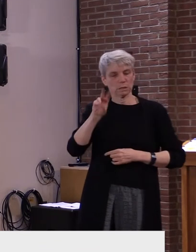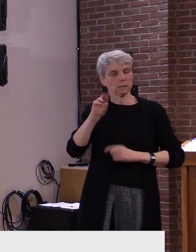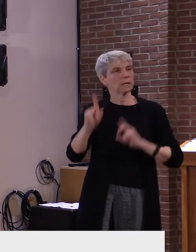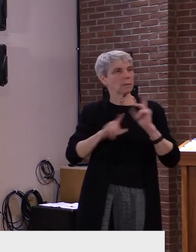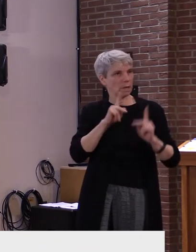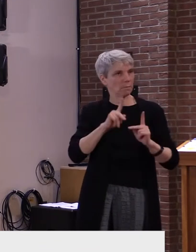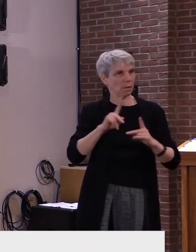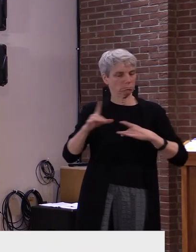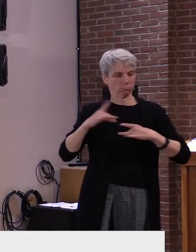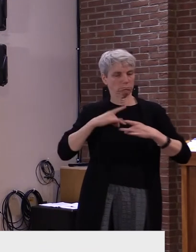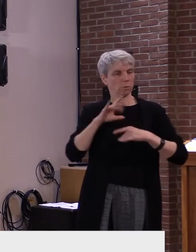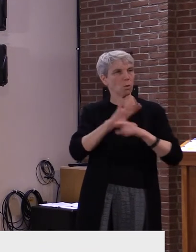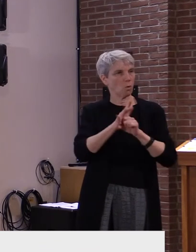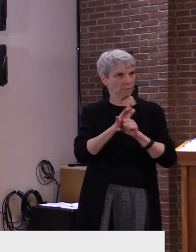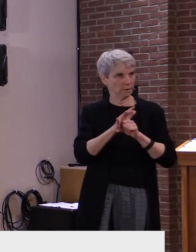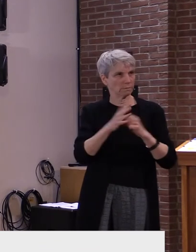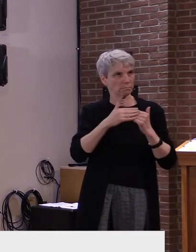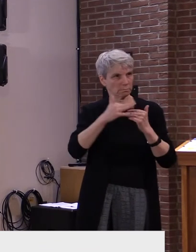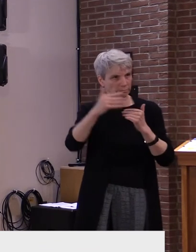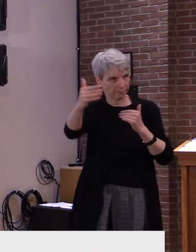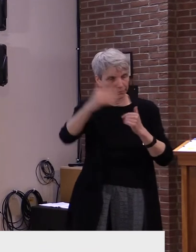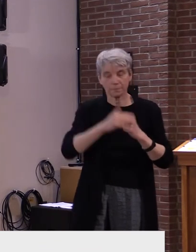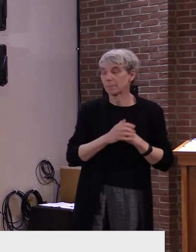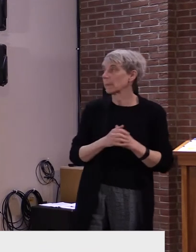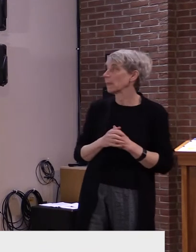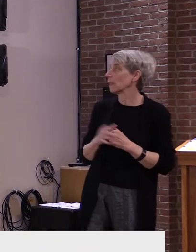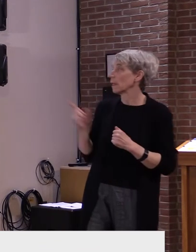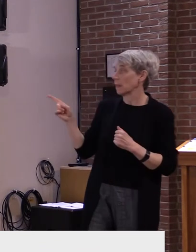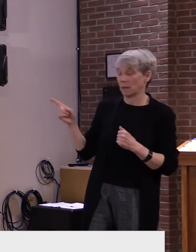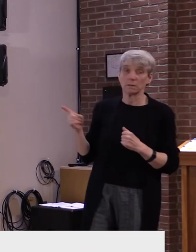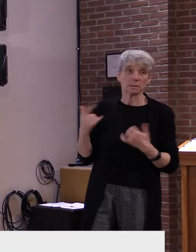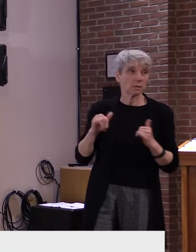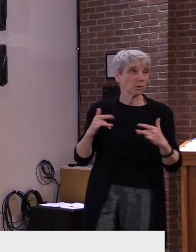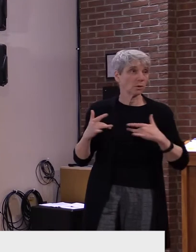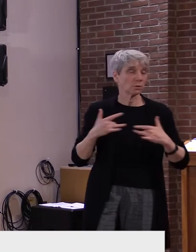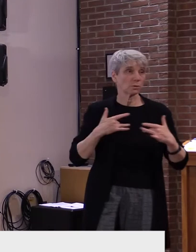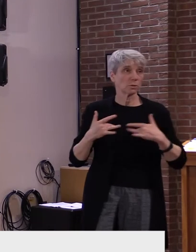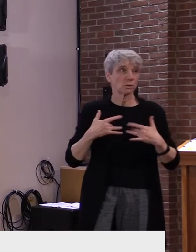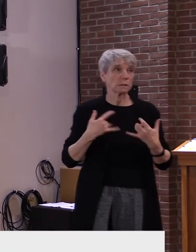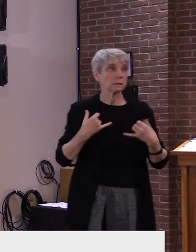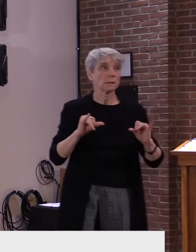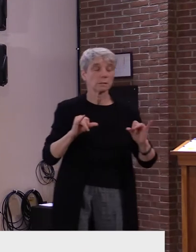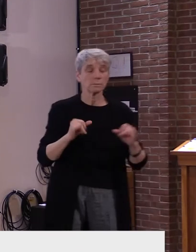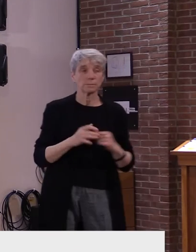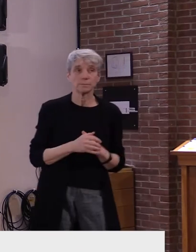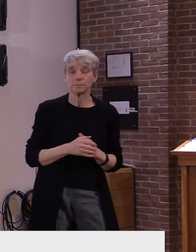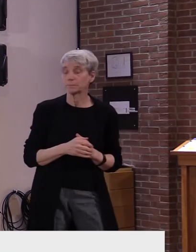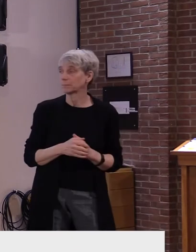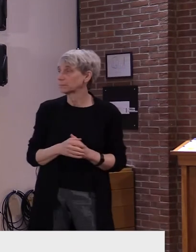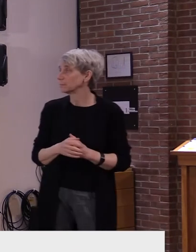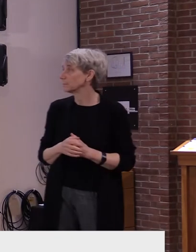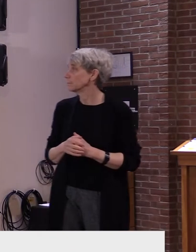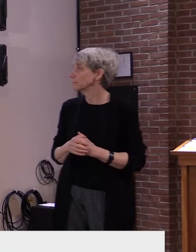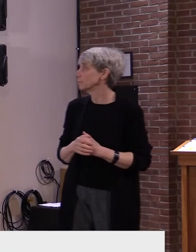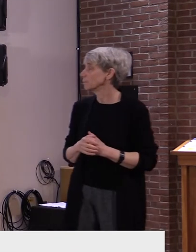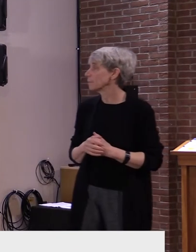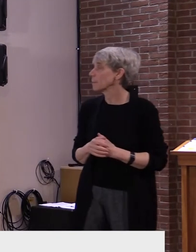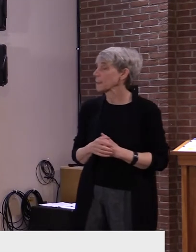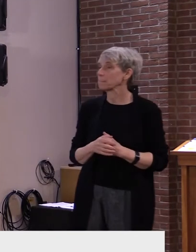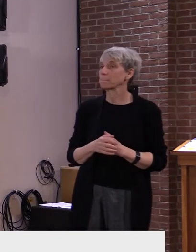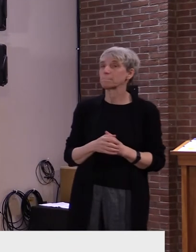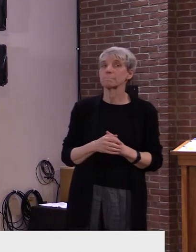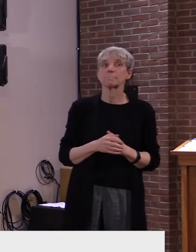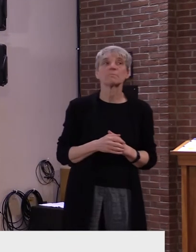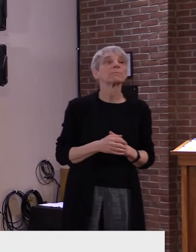at very closely and somewhat concerned about at various points and certainly concerned about today i want to